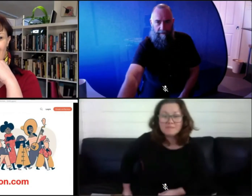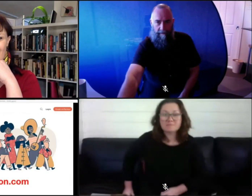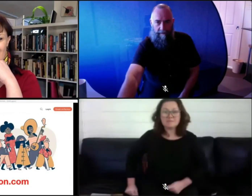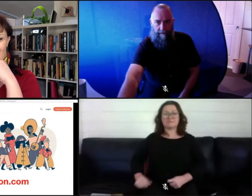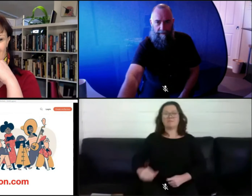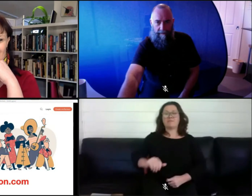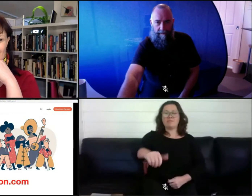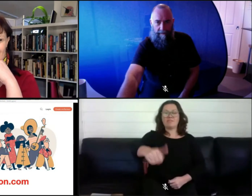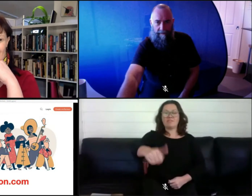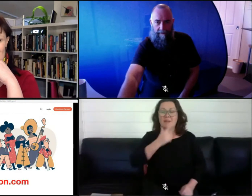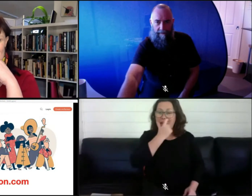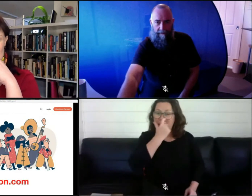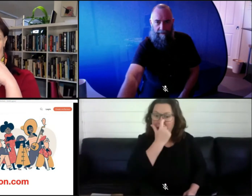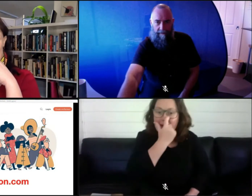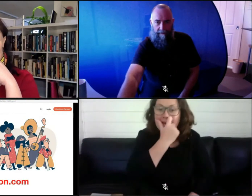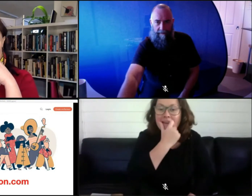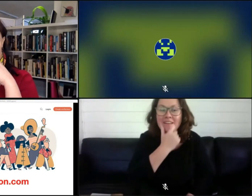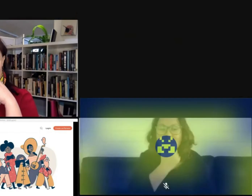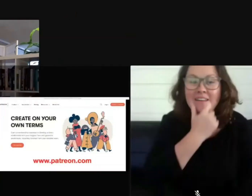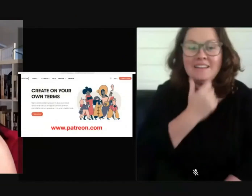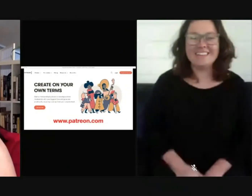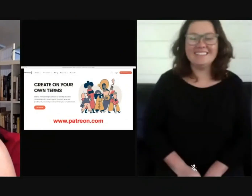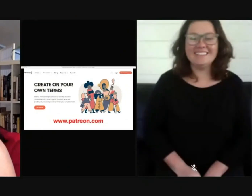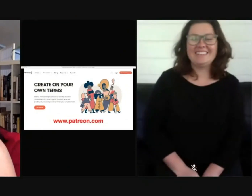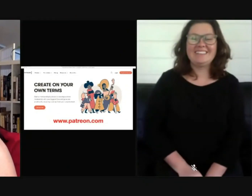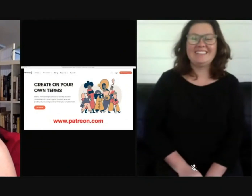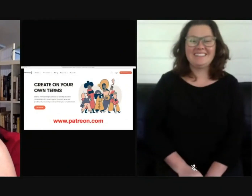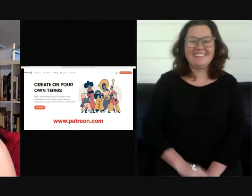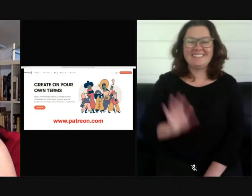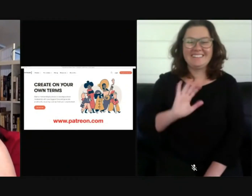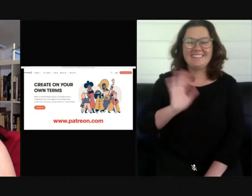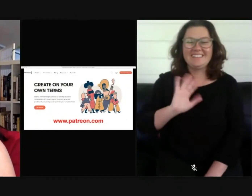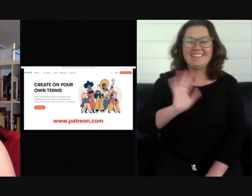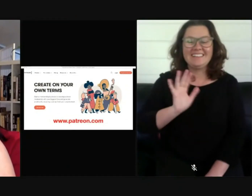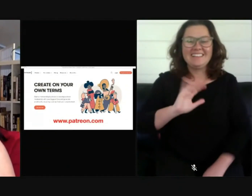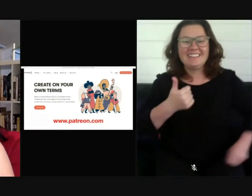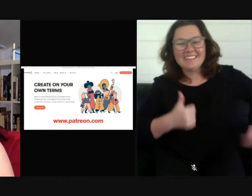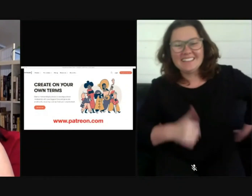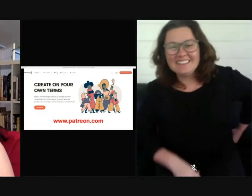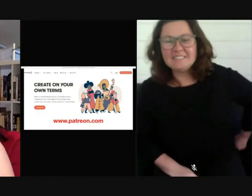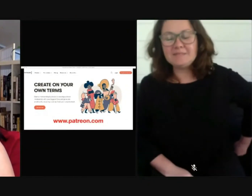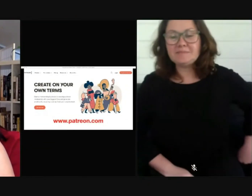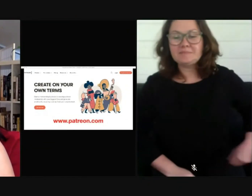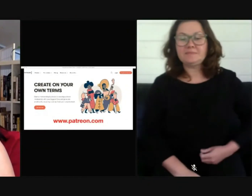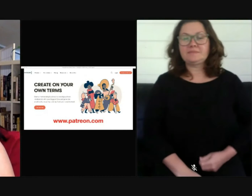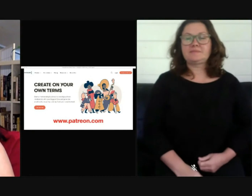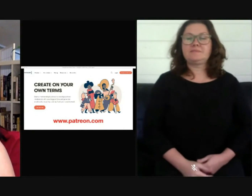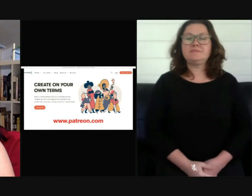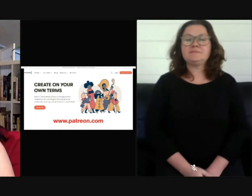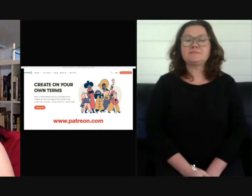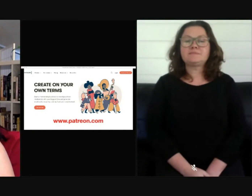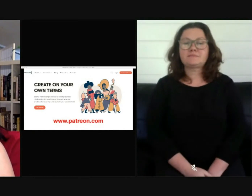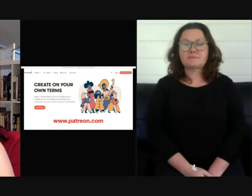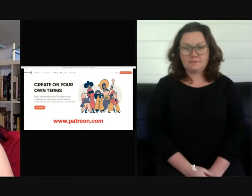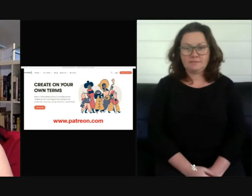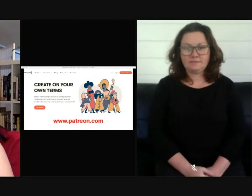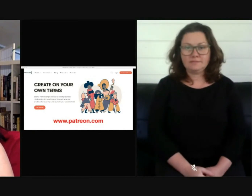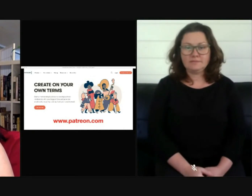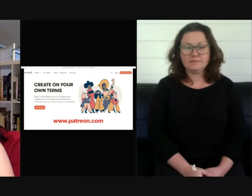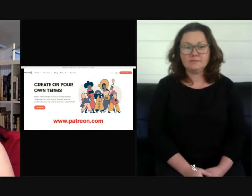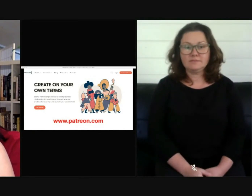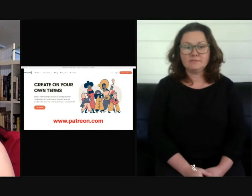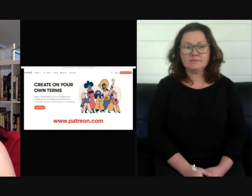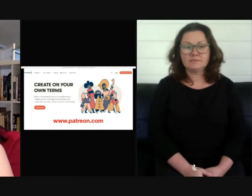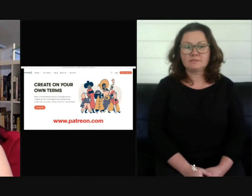Hey, hi Carolyn, nice to see you back again. All right, I'm going to take this opportunity just to answer a